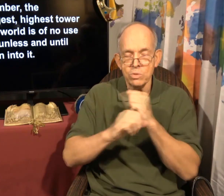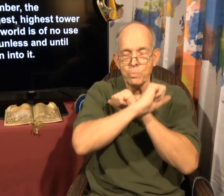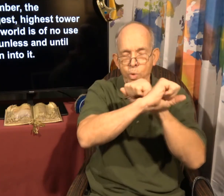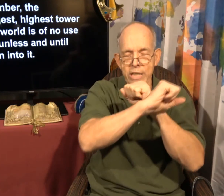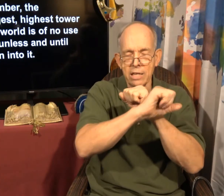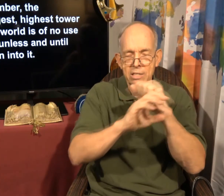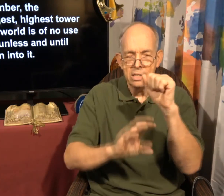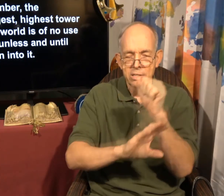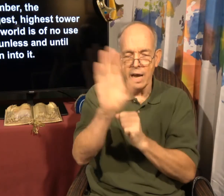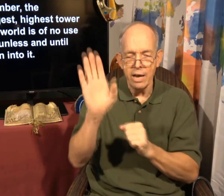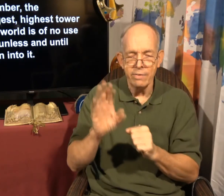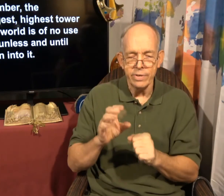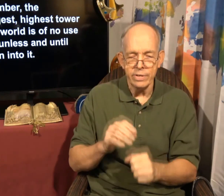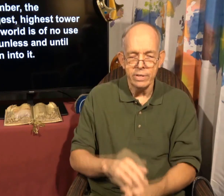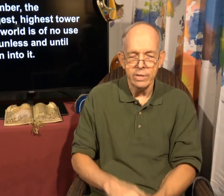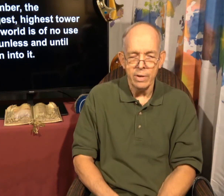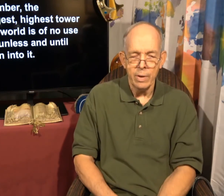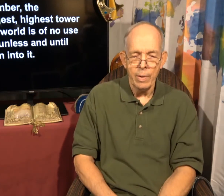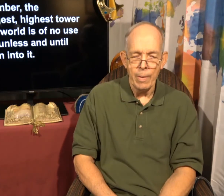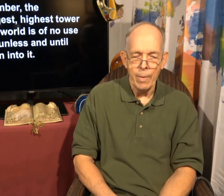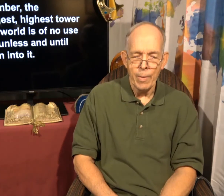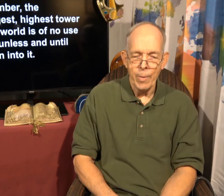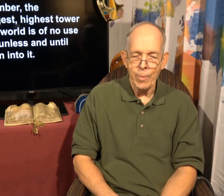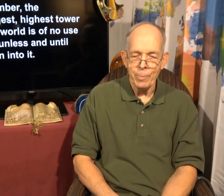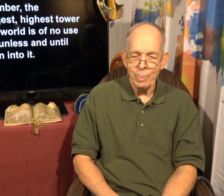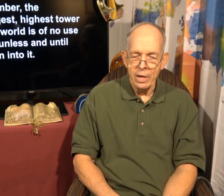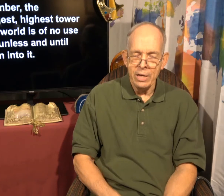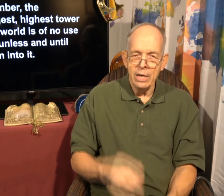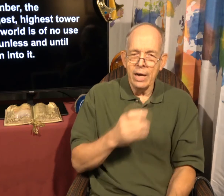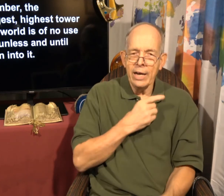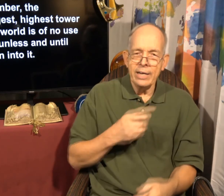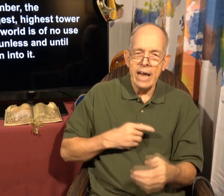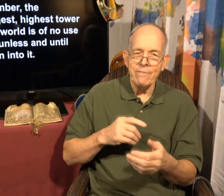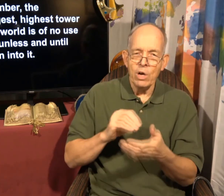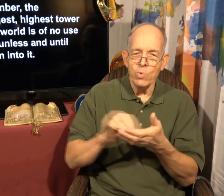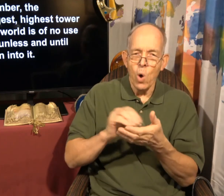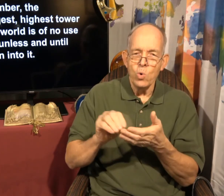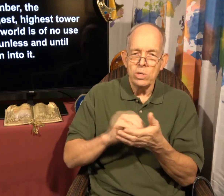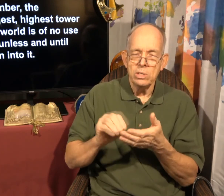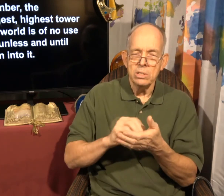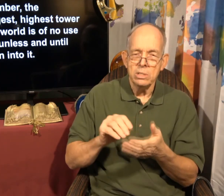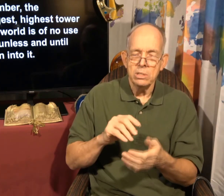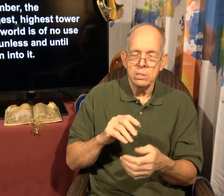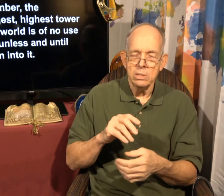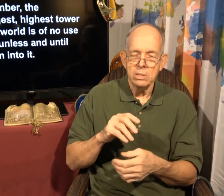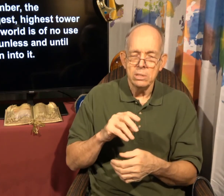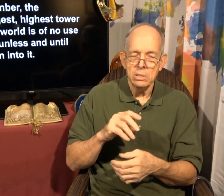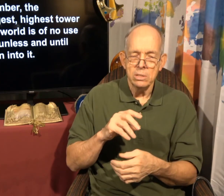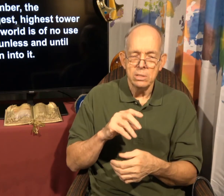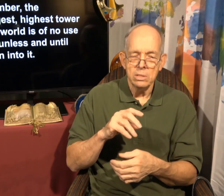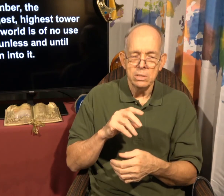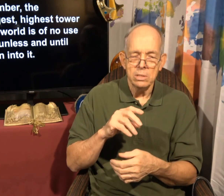If we go in, tower, what the Chupacabra say?